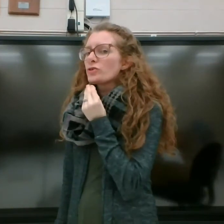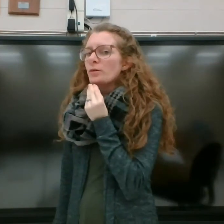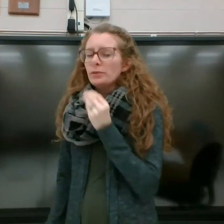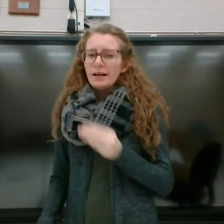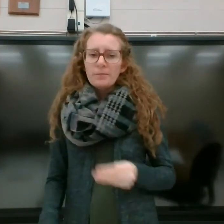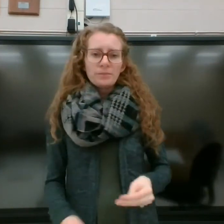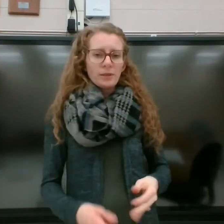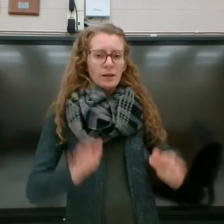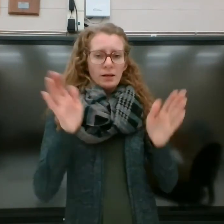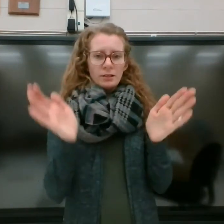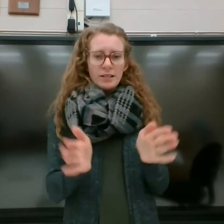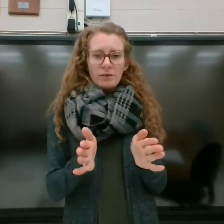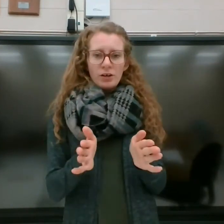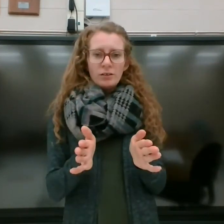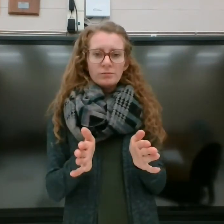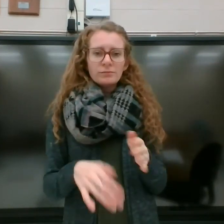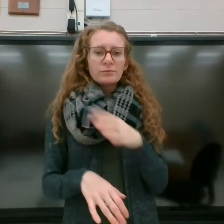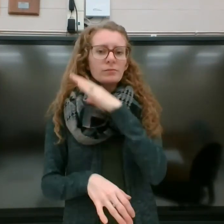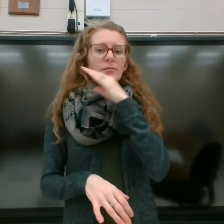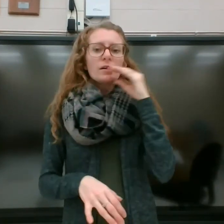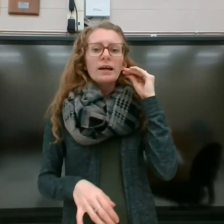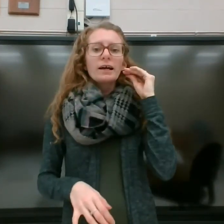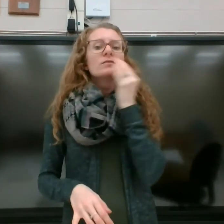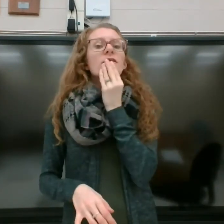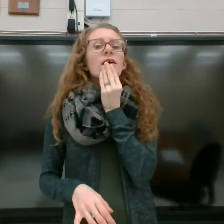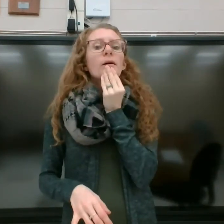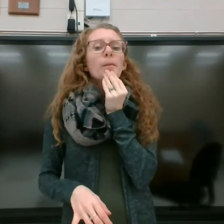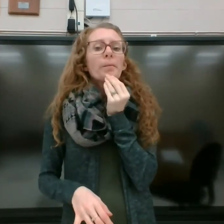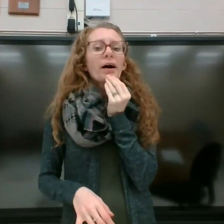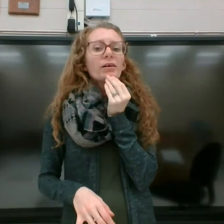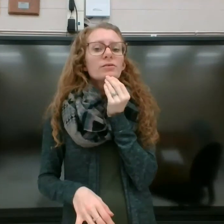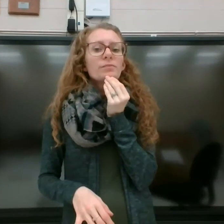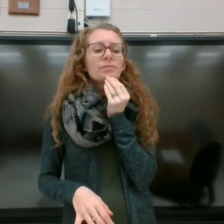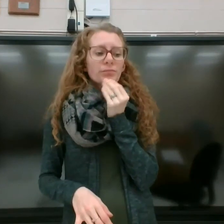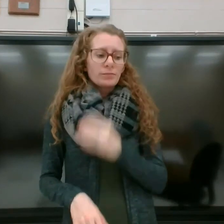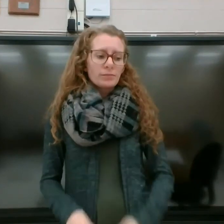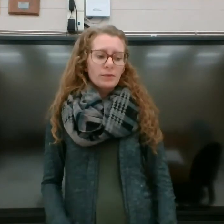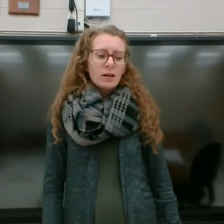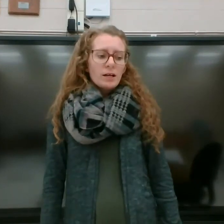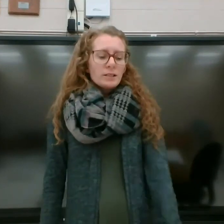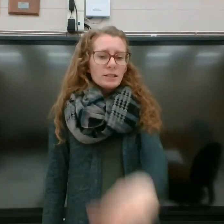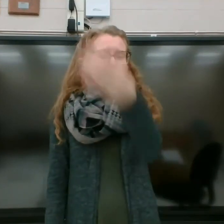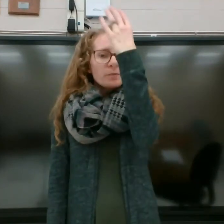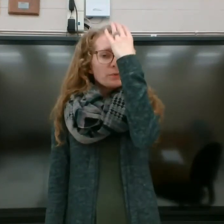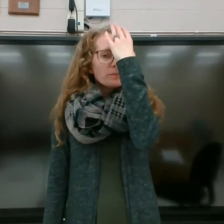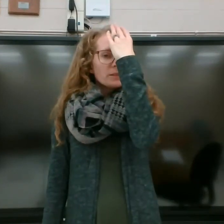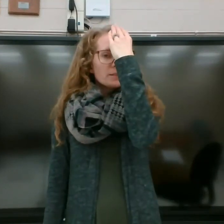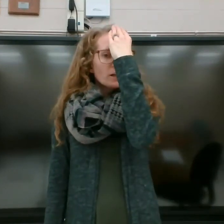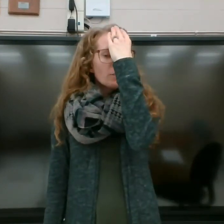chin and pull down. Tender and mild. Sleep is going to come